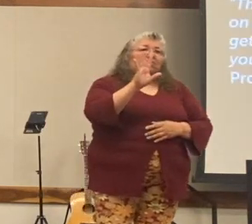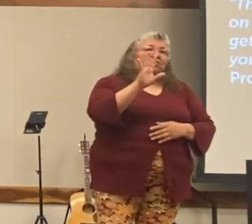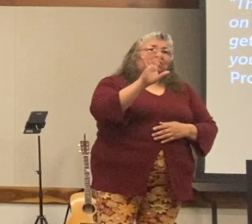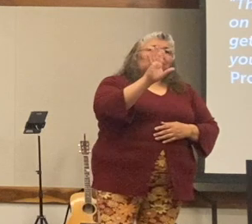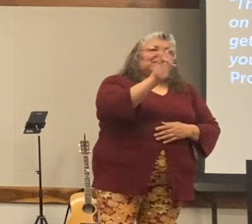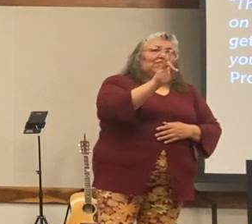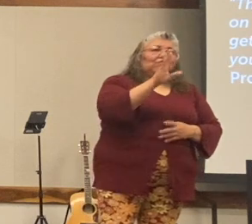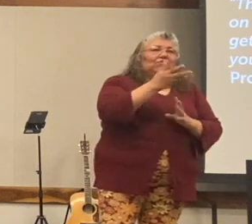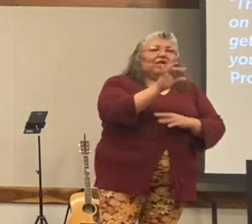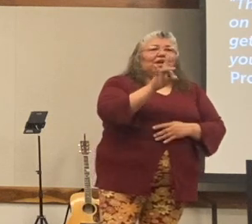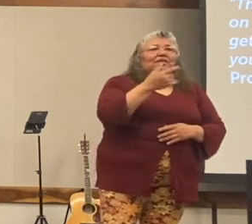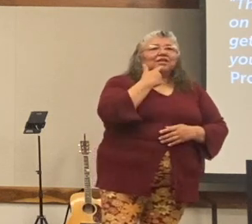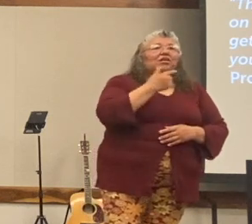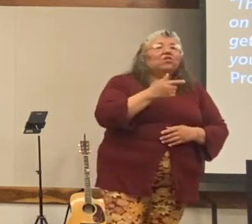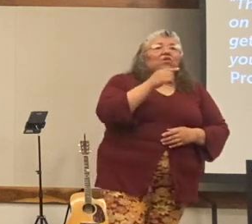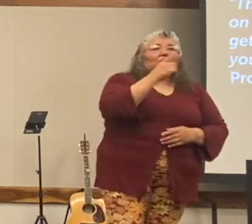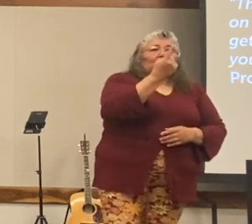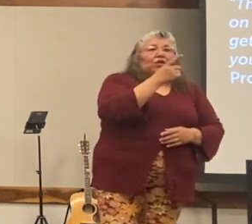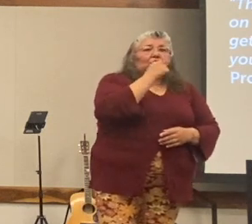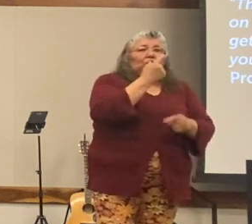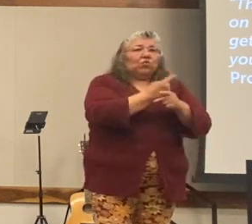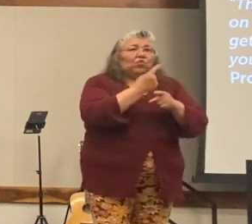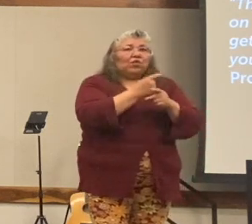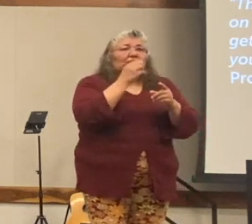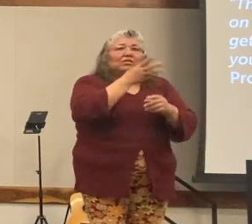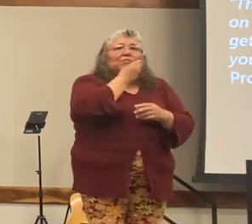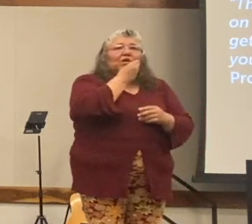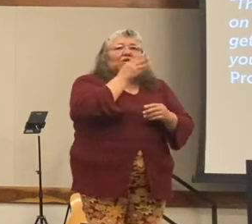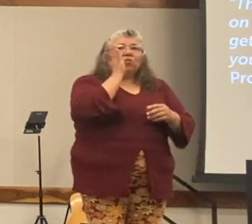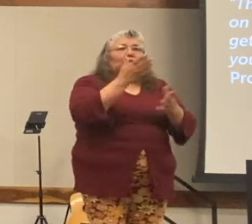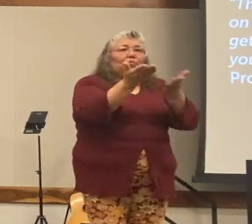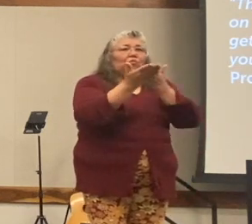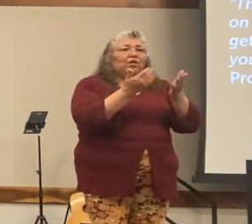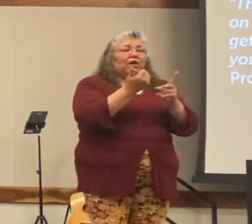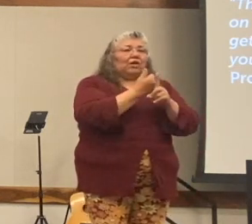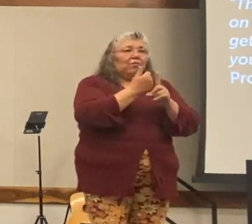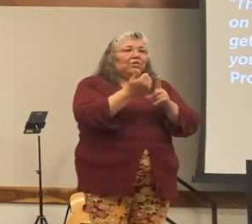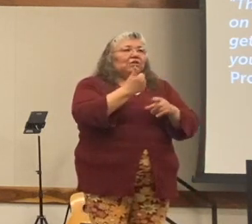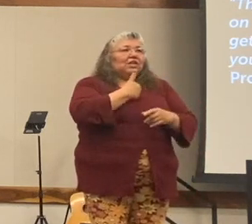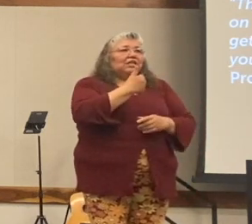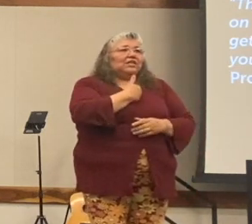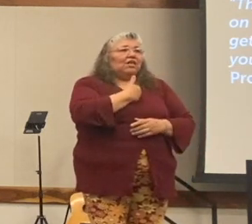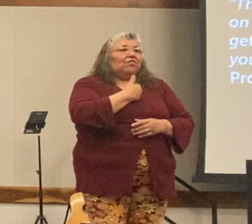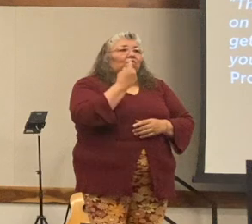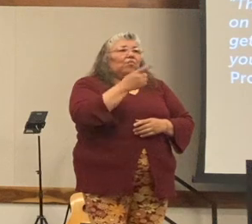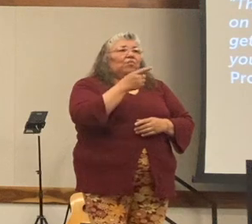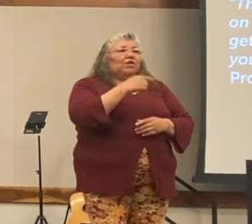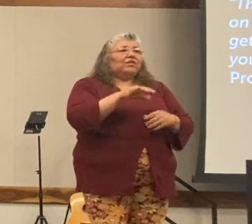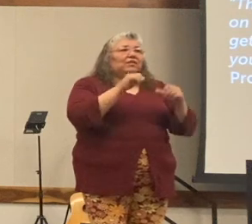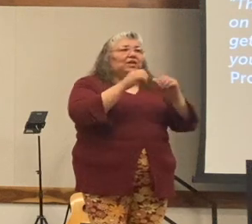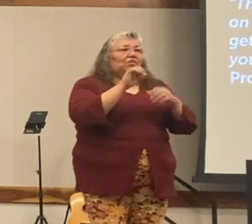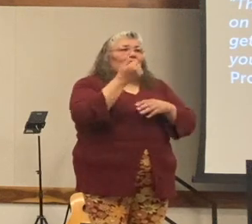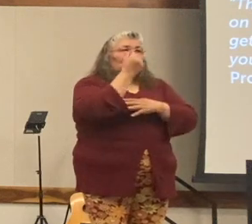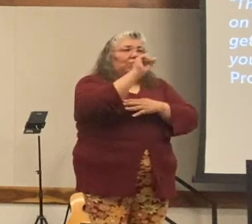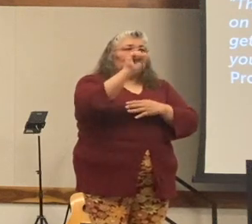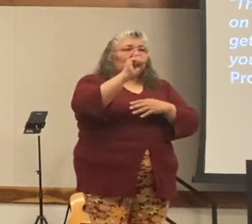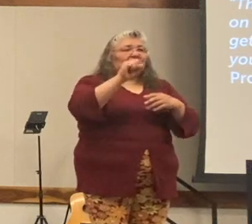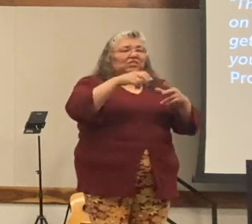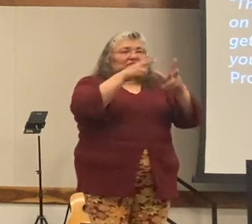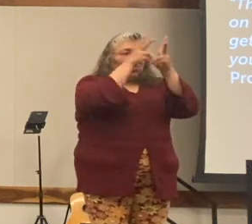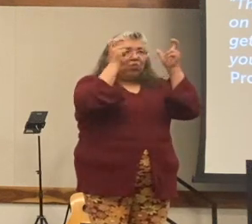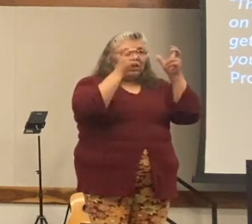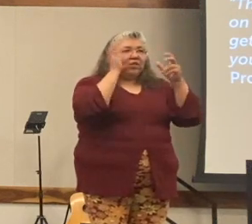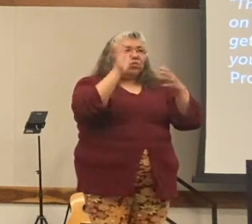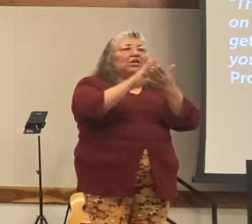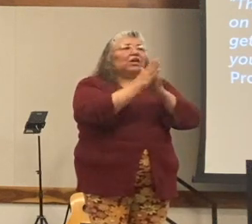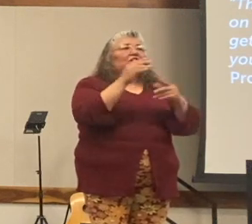one who corrects the mocker will bring abuse on himself. The one who rebukes the wicked will get hurt.